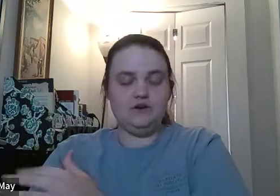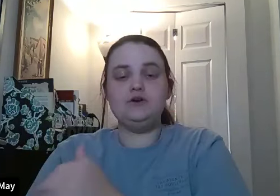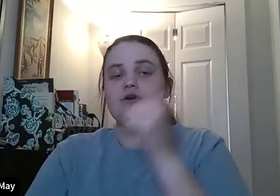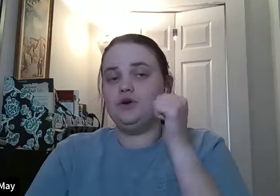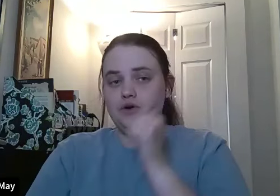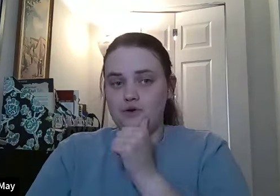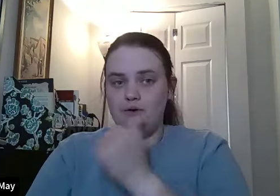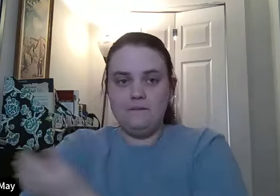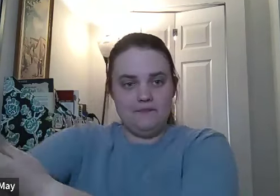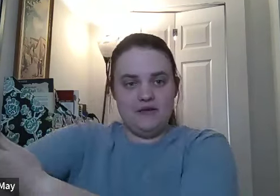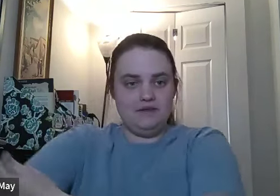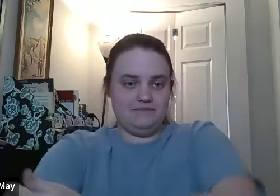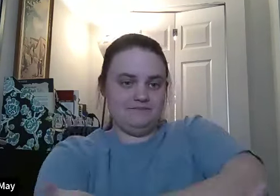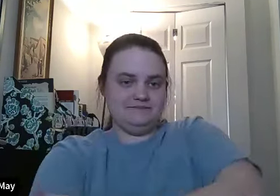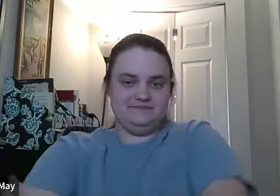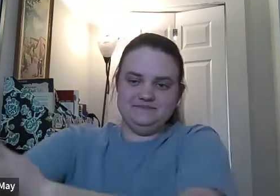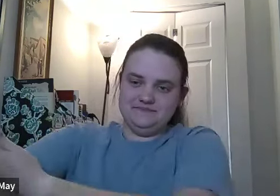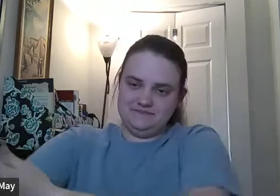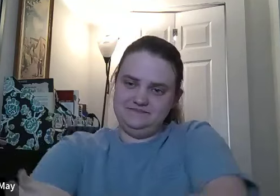daughter, girl, baby.